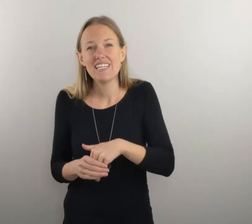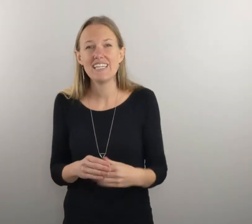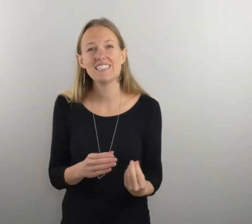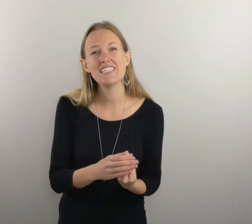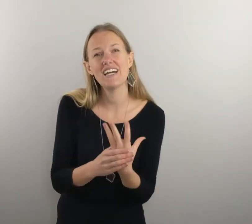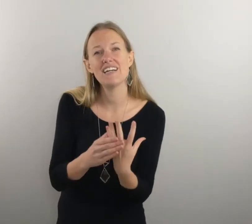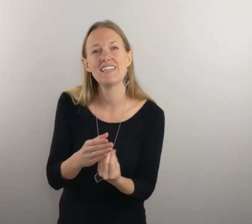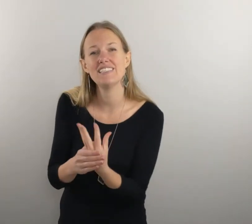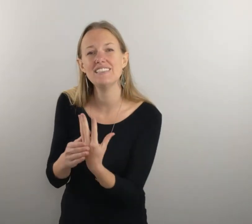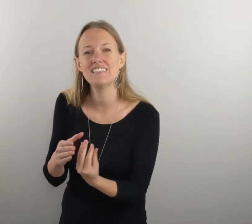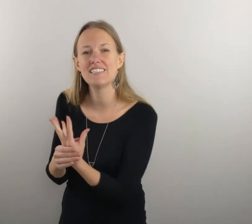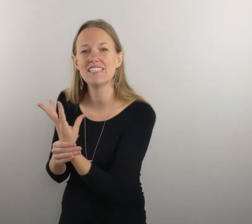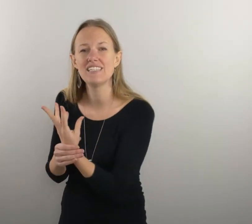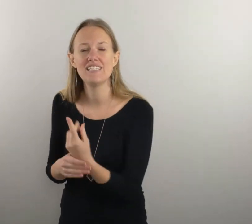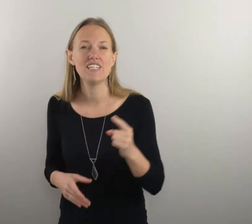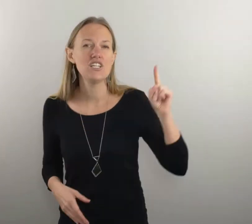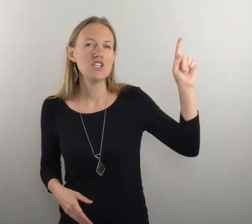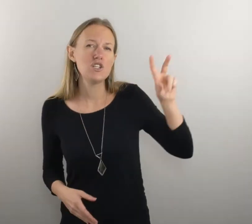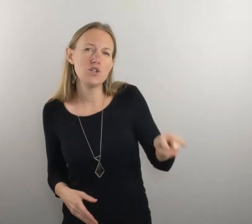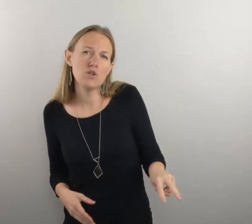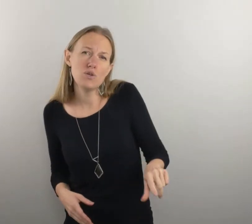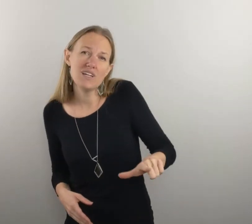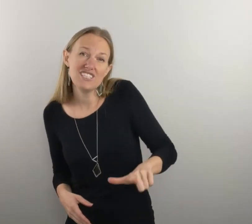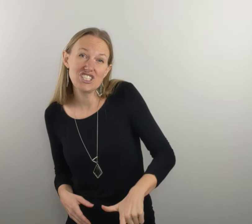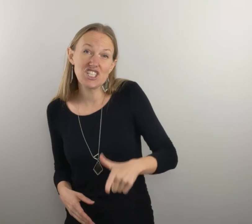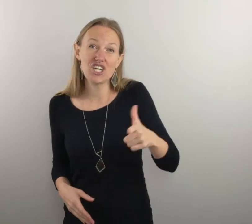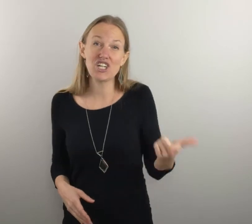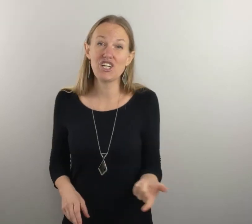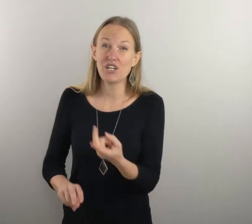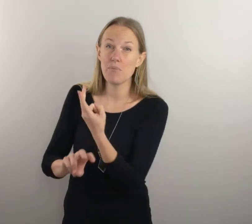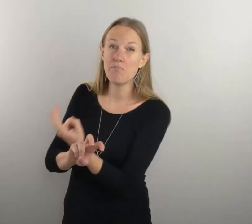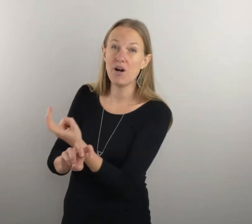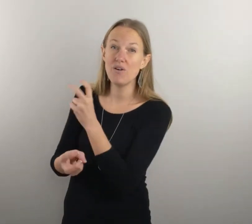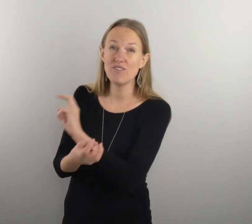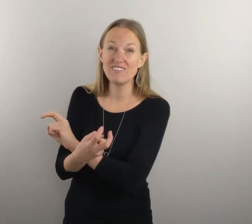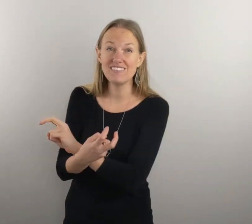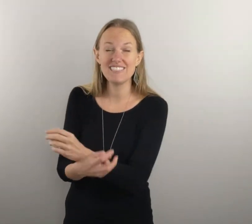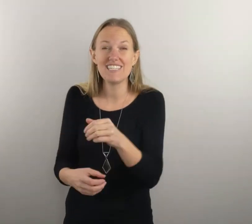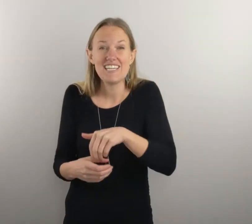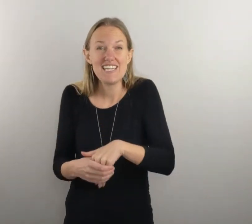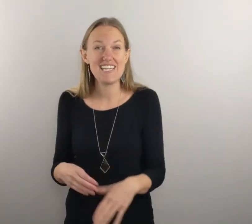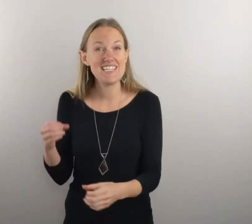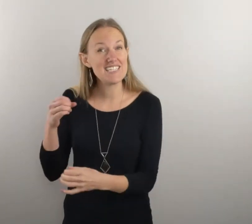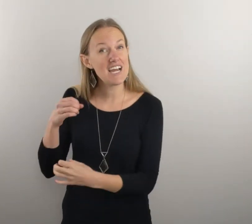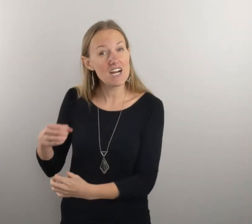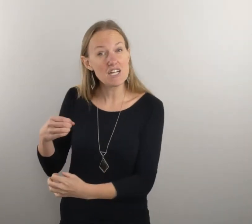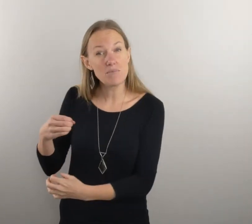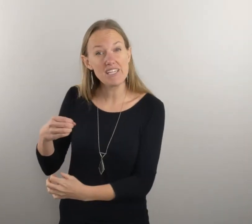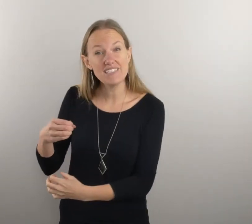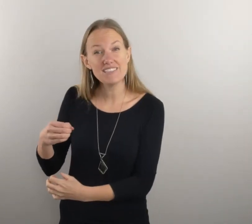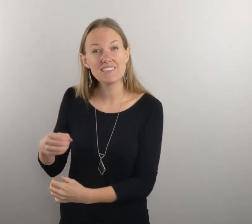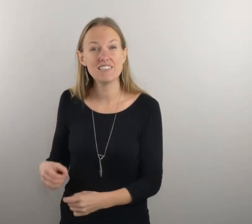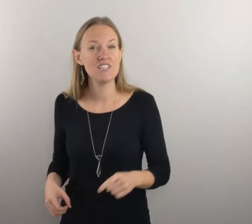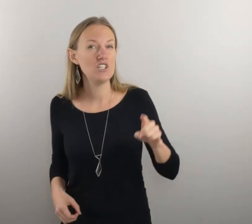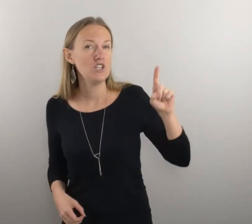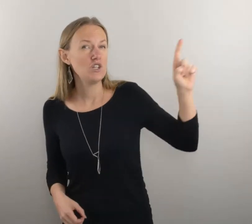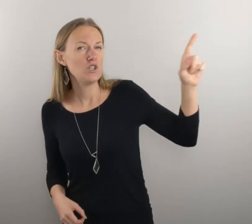into gardens. You turn bones into armies.